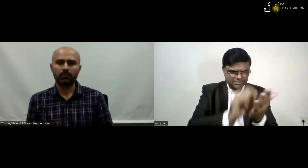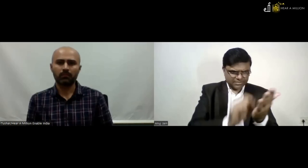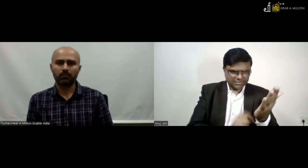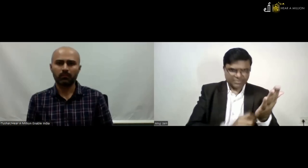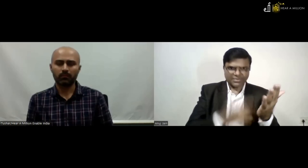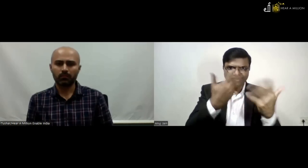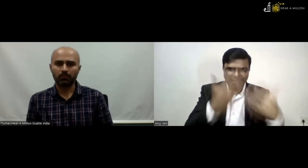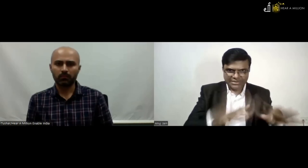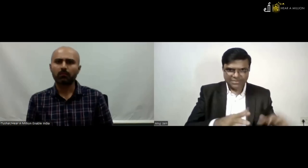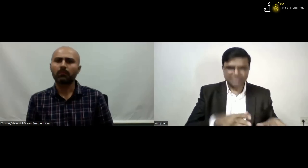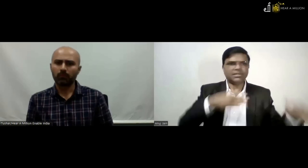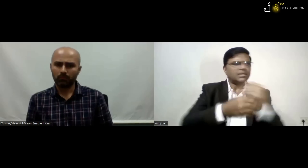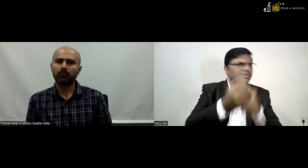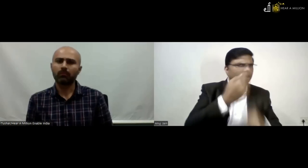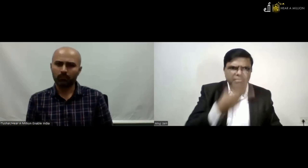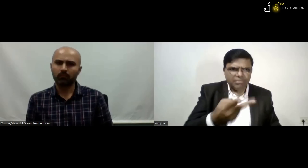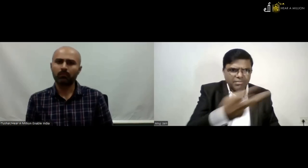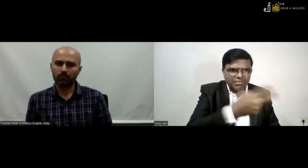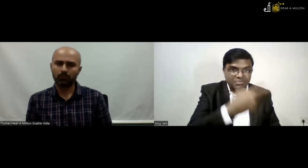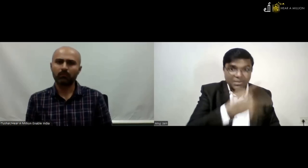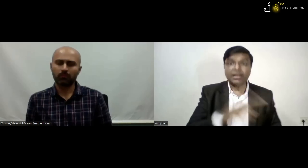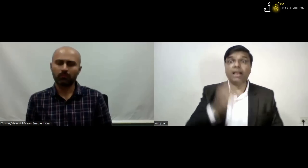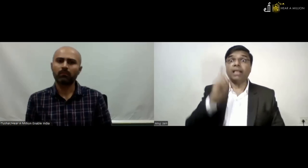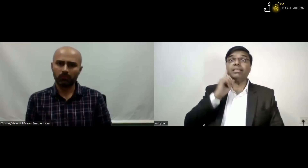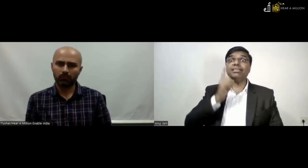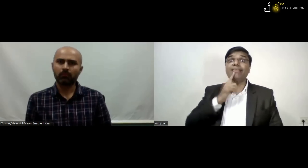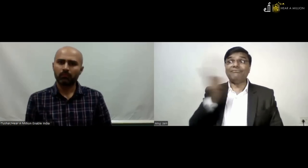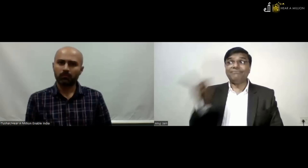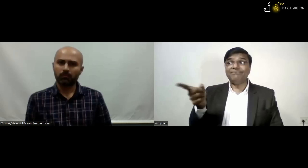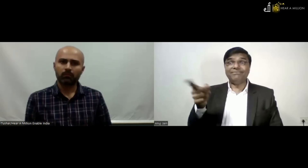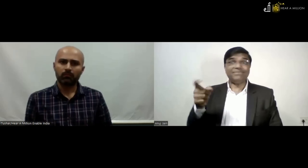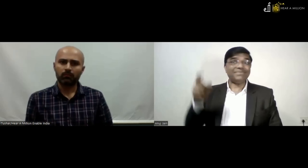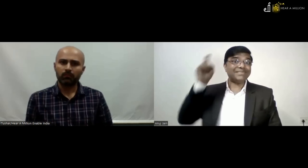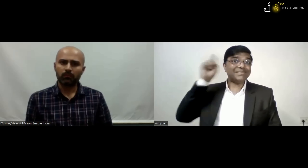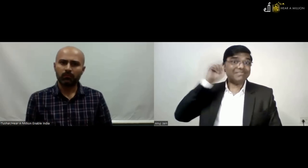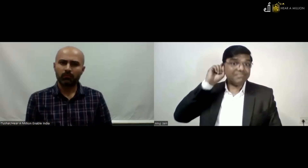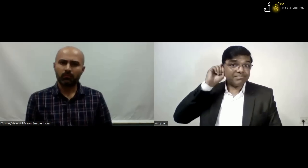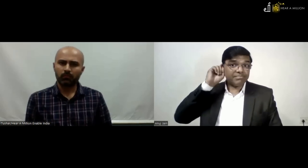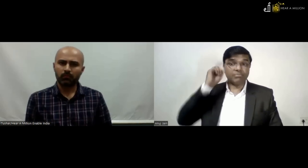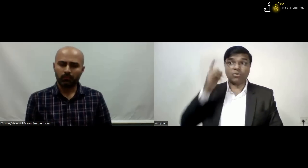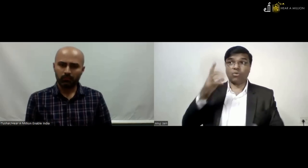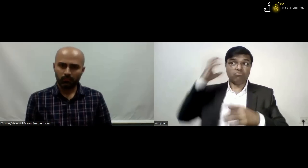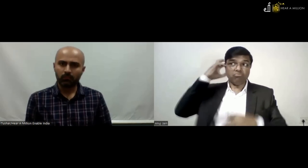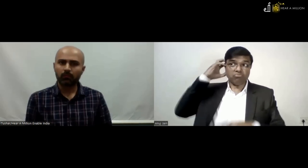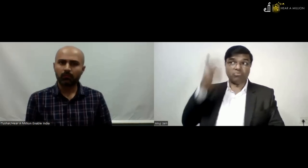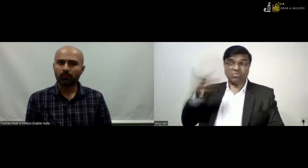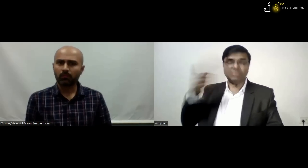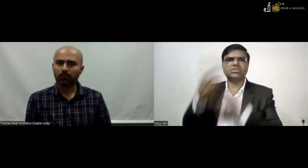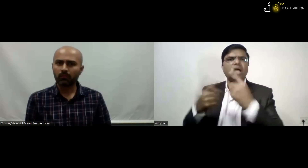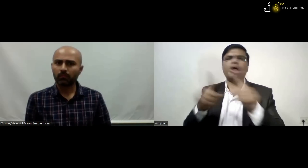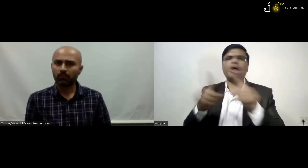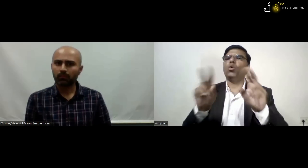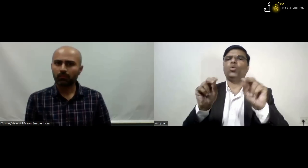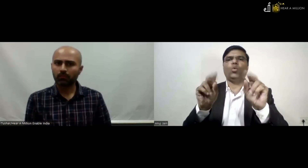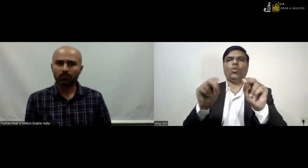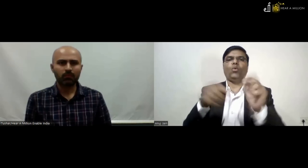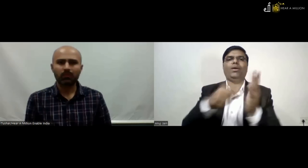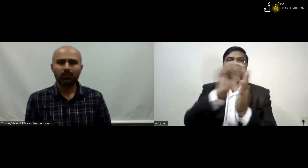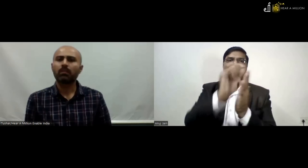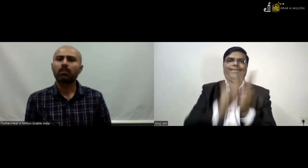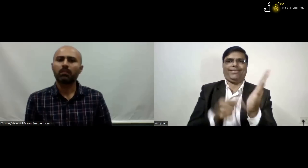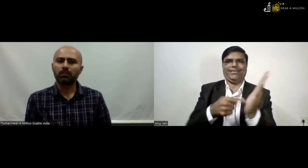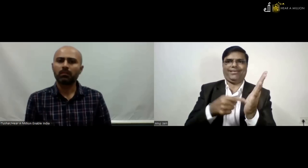applicants who take the driving test, there's a written test, there's examination, and after passing the examination, there's a drive.